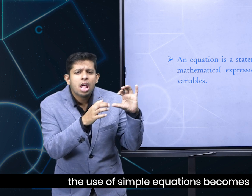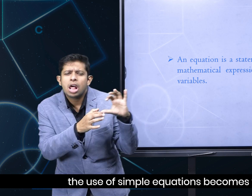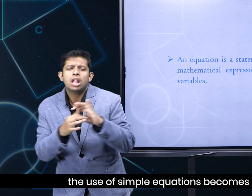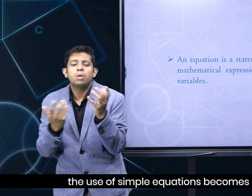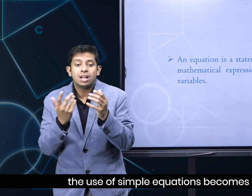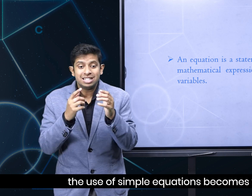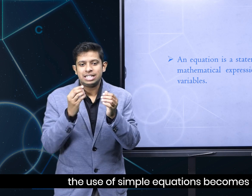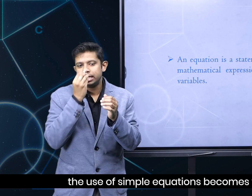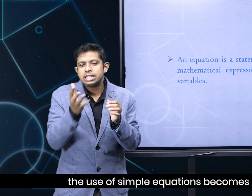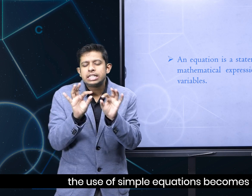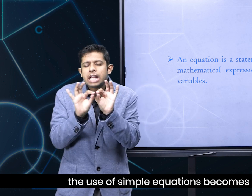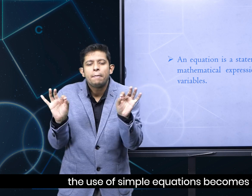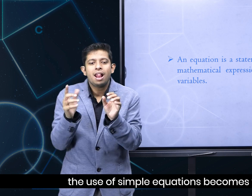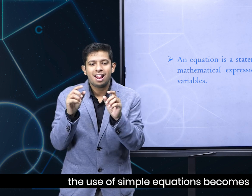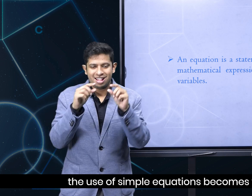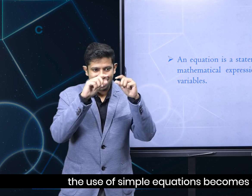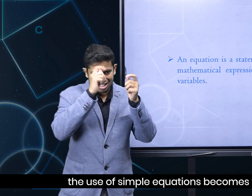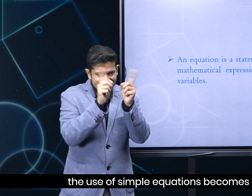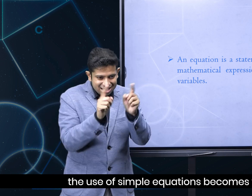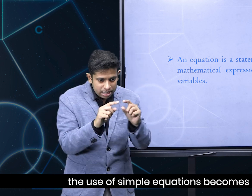of simple equations becomes very important.